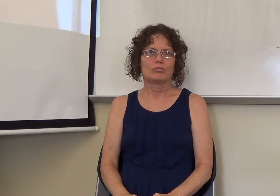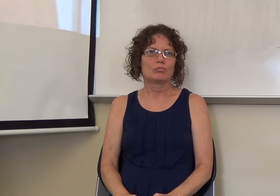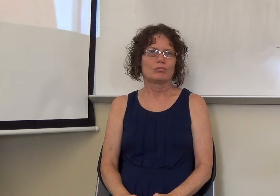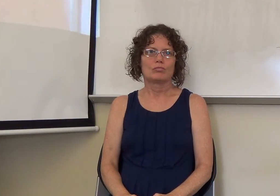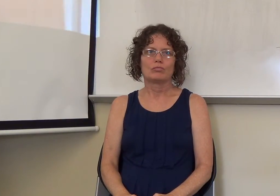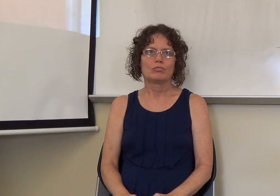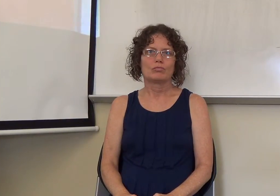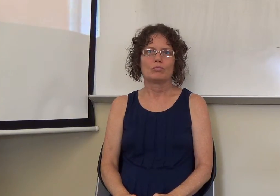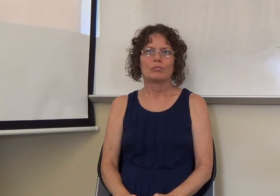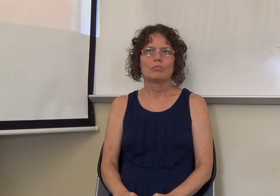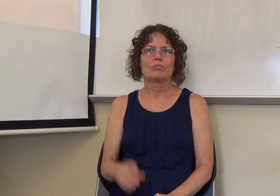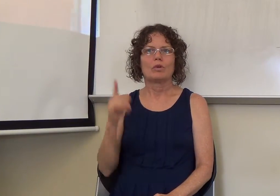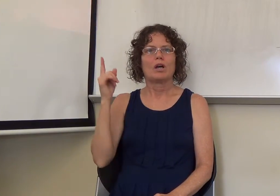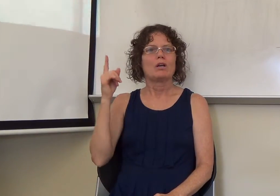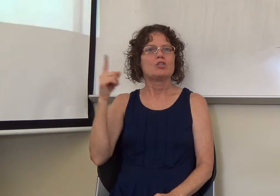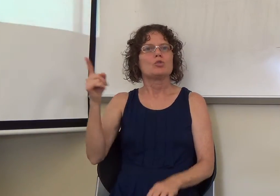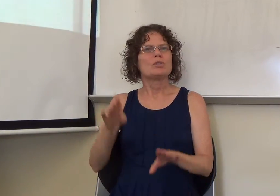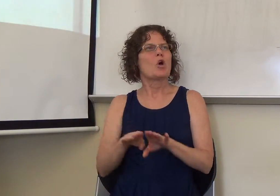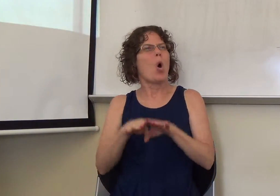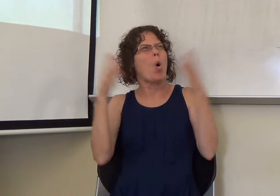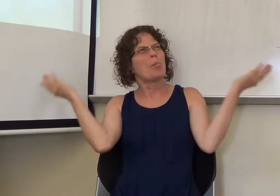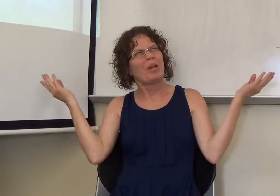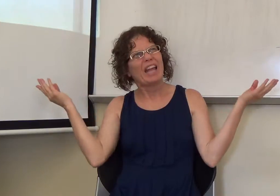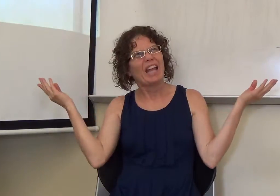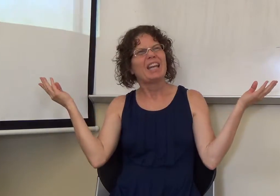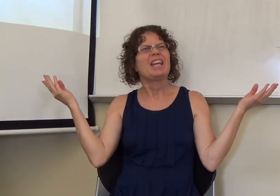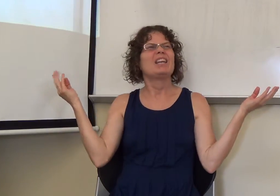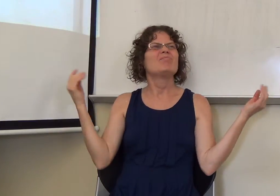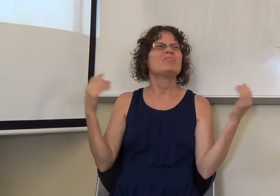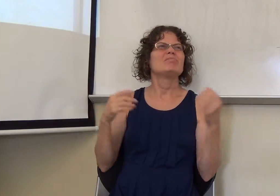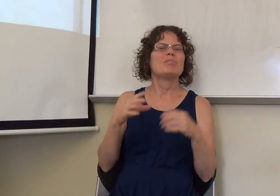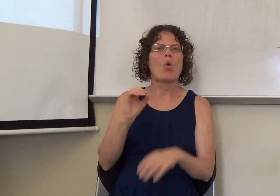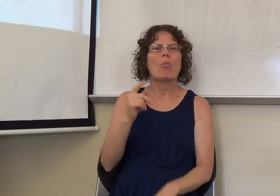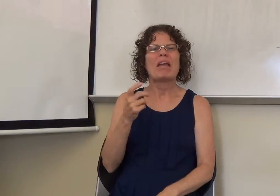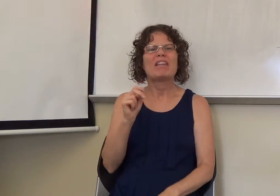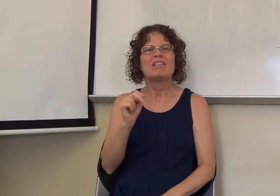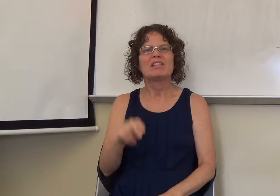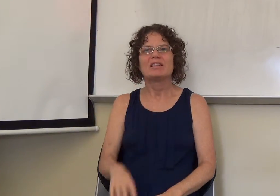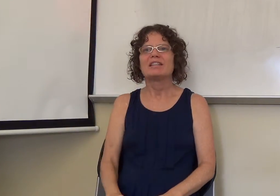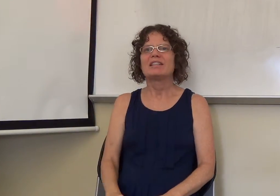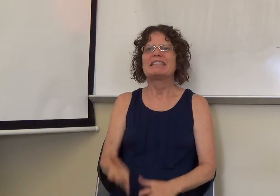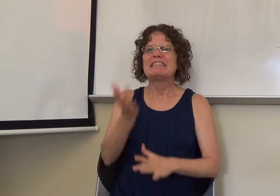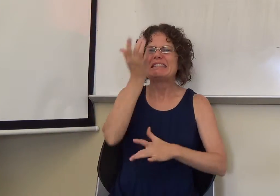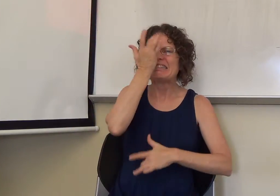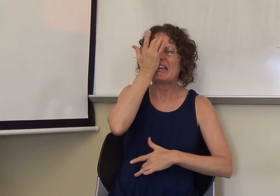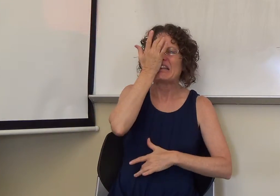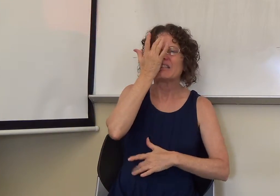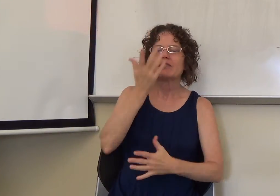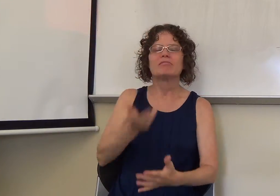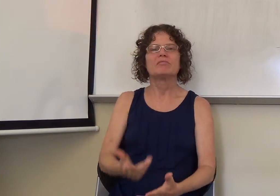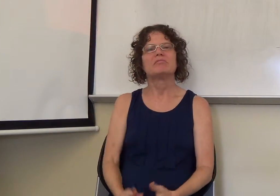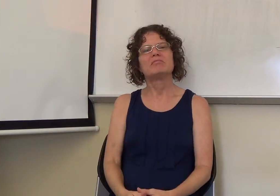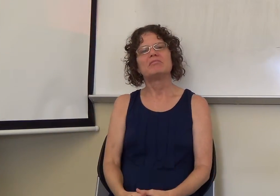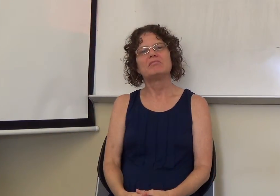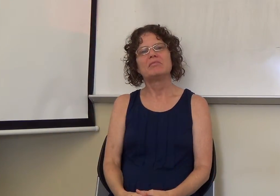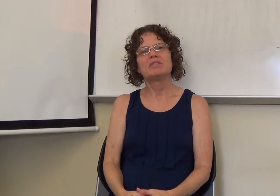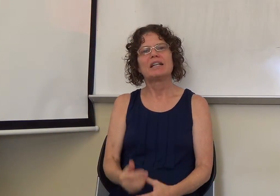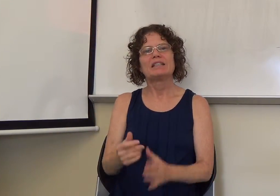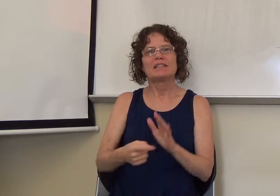She was open. Okay. She was sick some of the time? All the time.